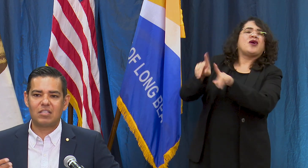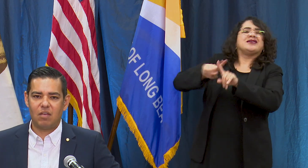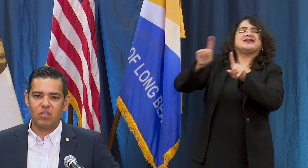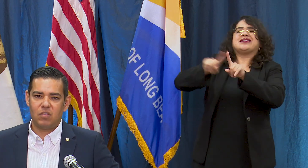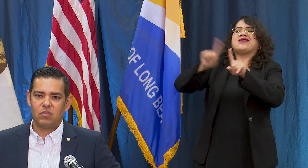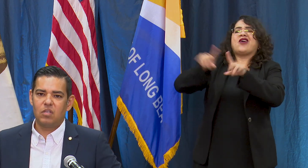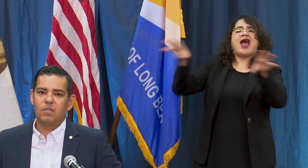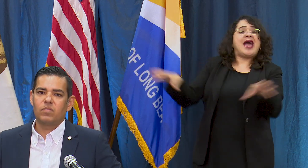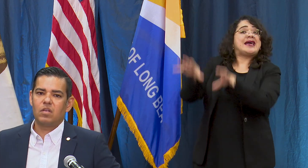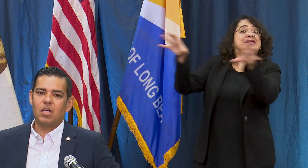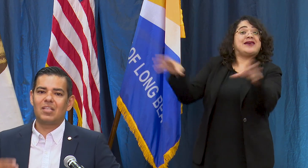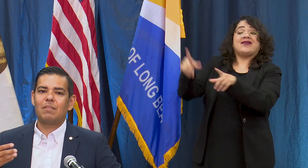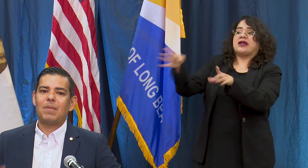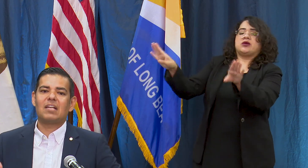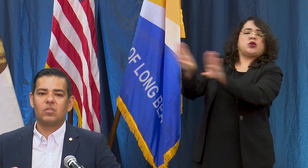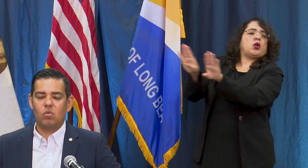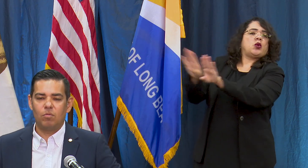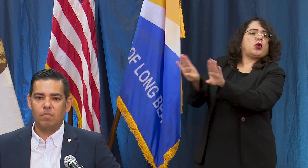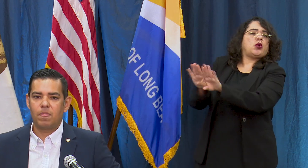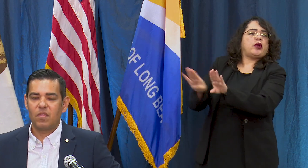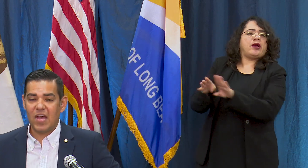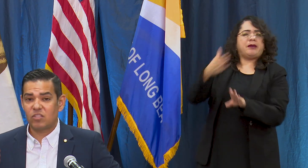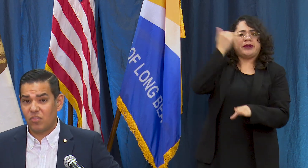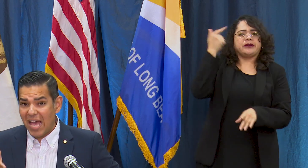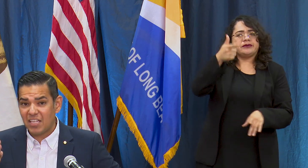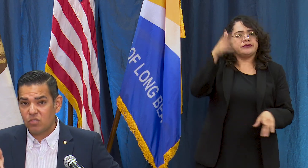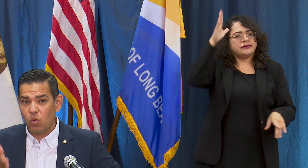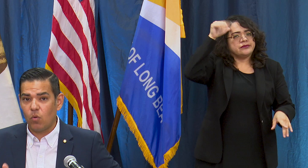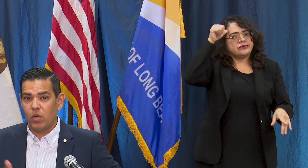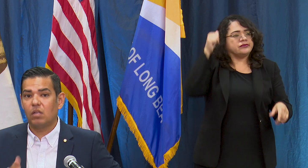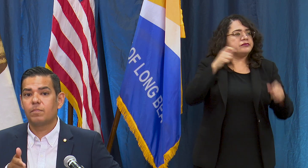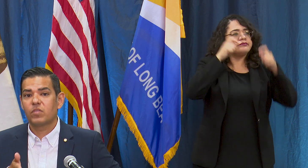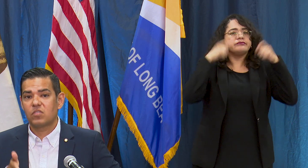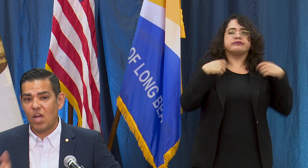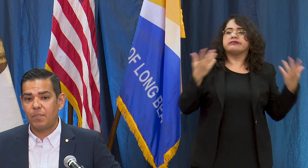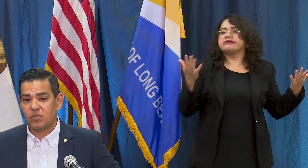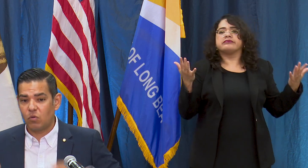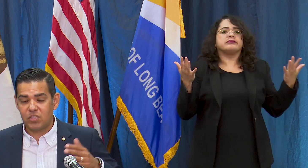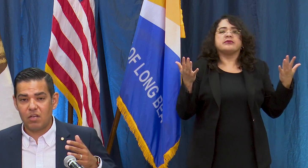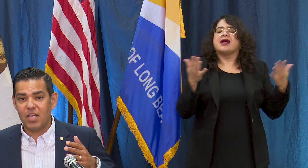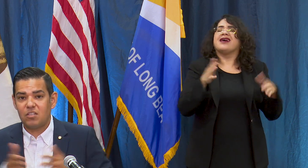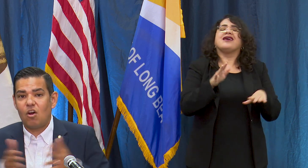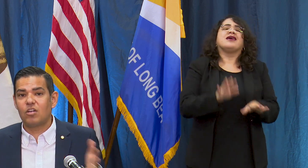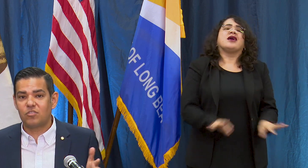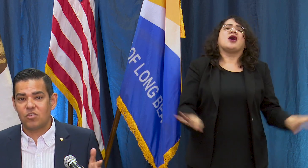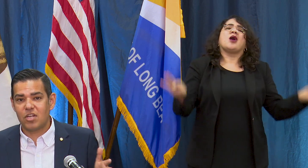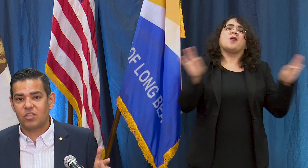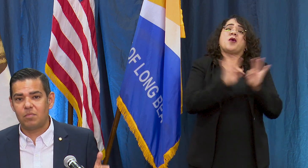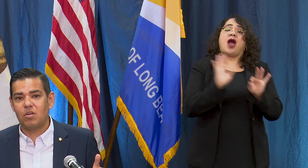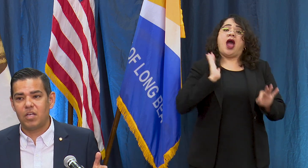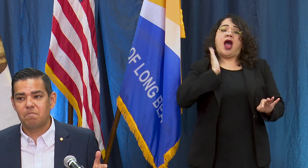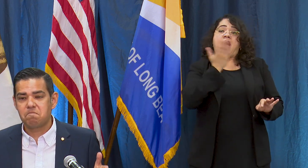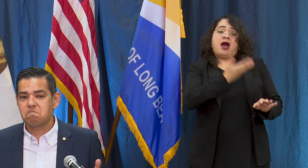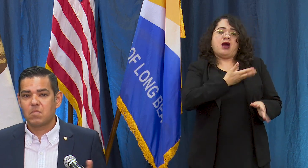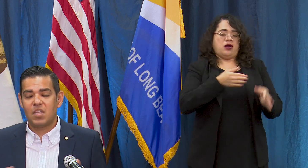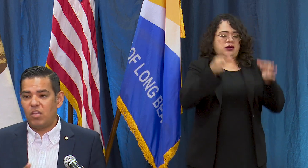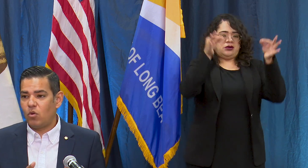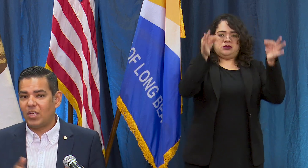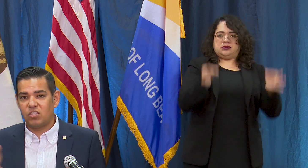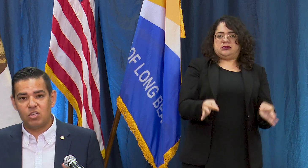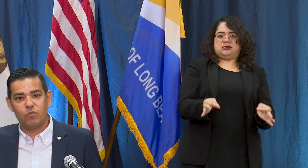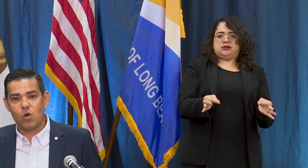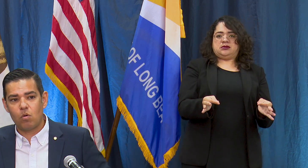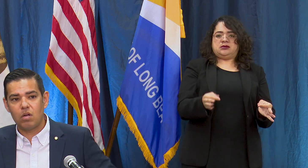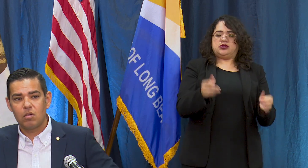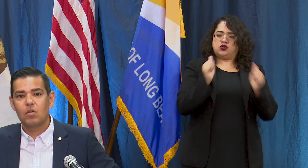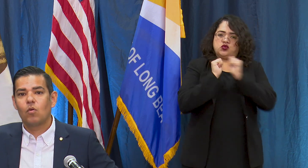the other activities to get back to normal. That is what will stop us. So it is our decision as a community. Either